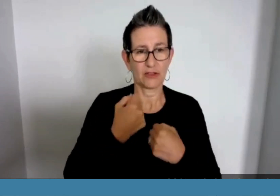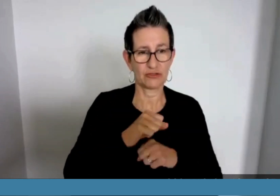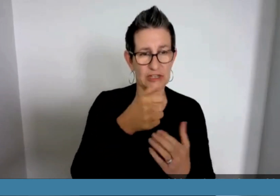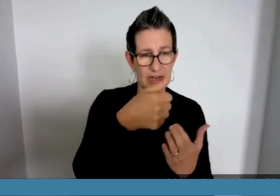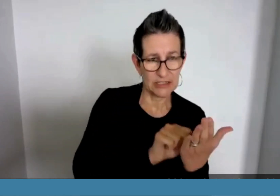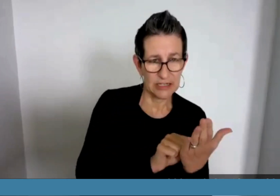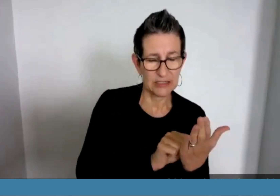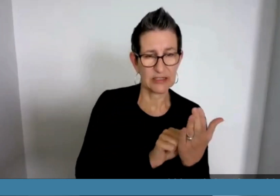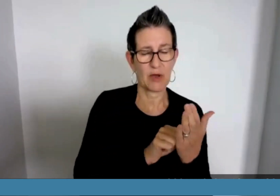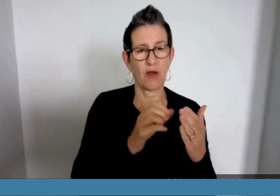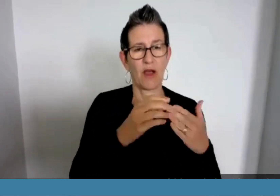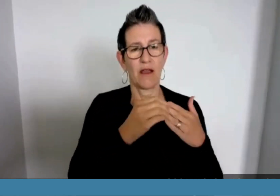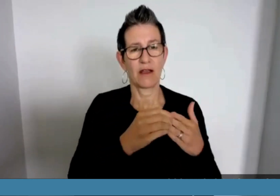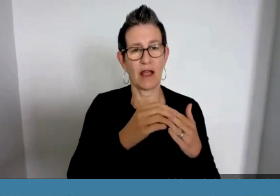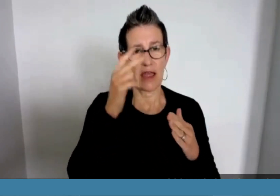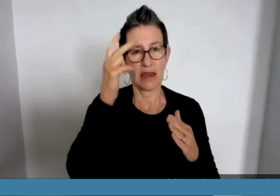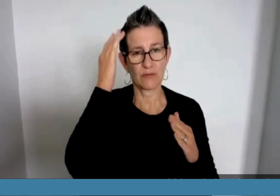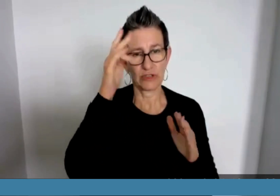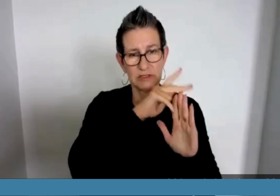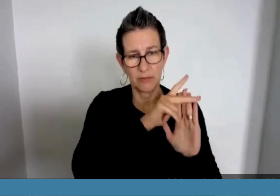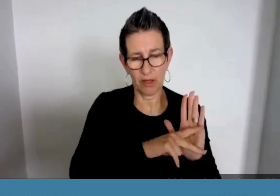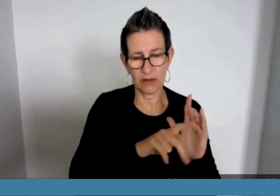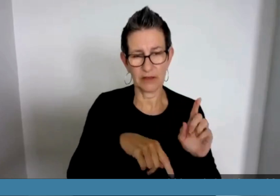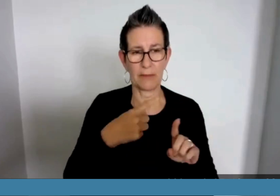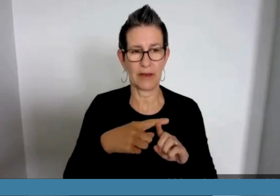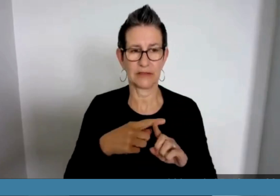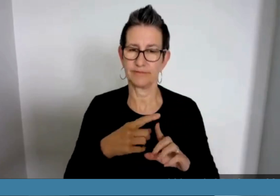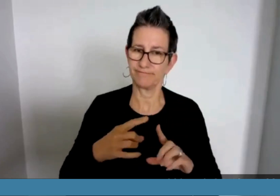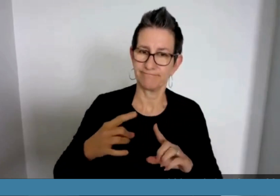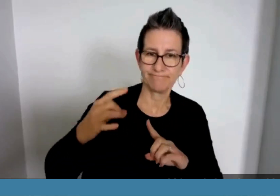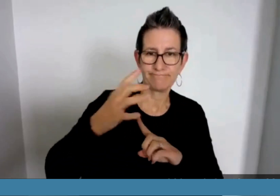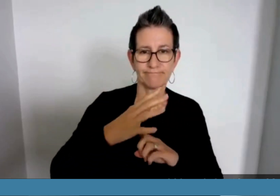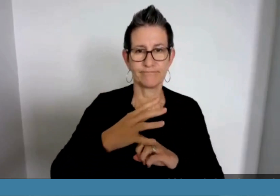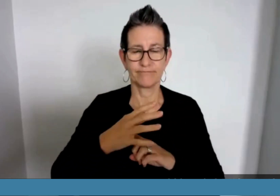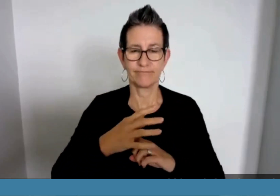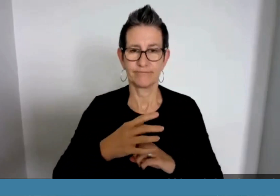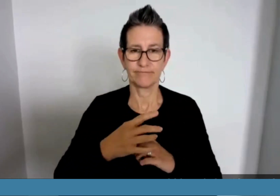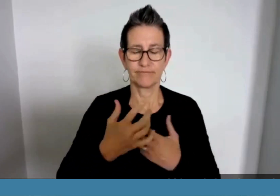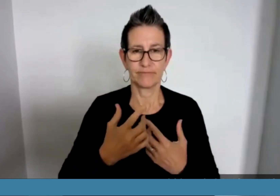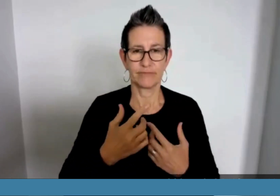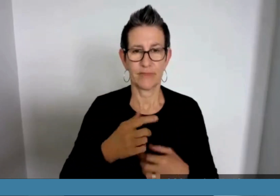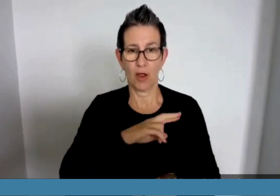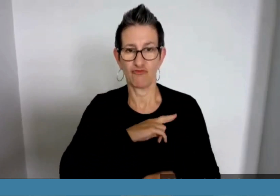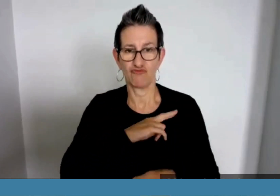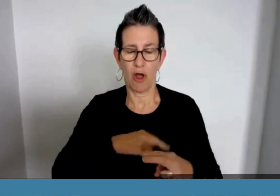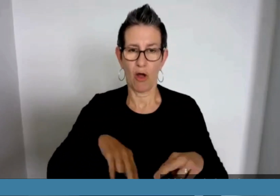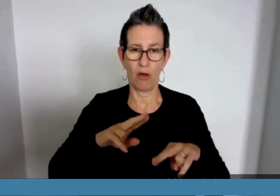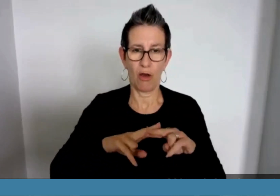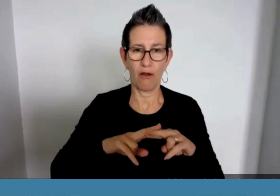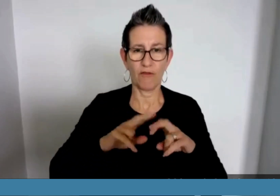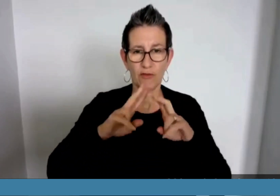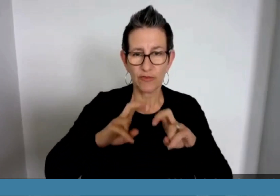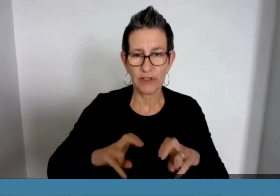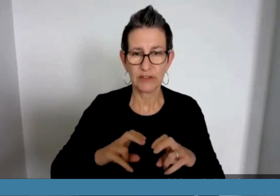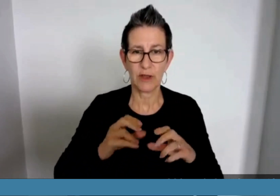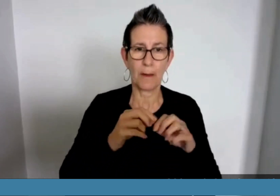guiding principles, and the critical role of research by and with people with disability. I'll